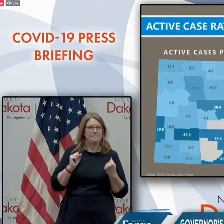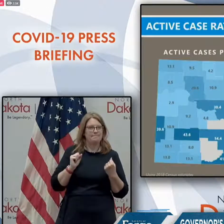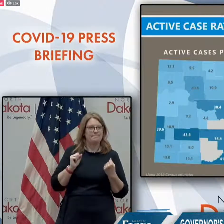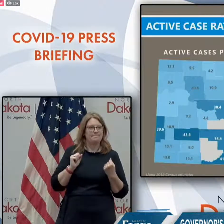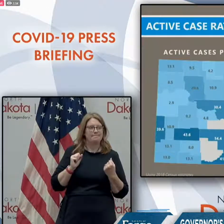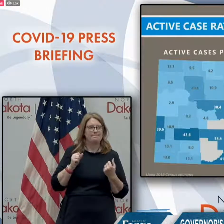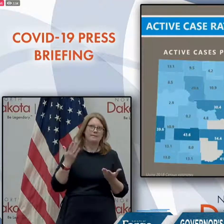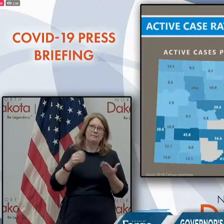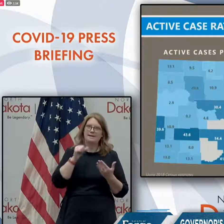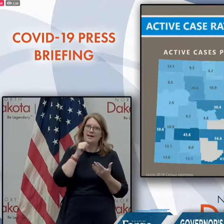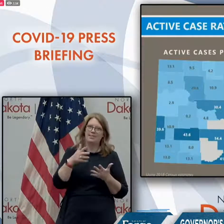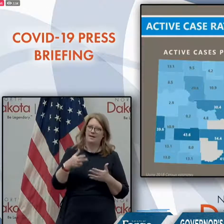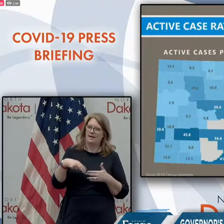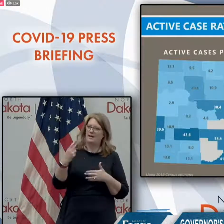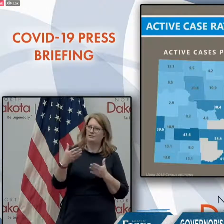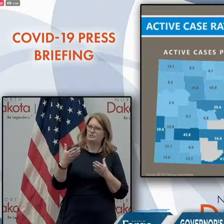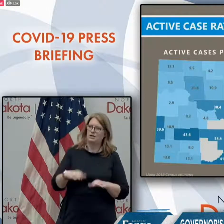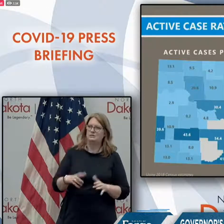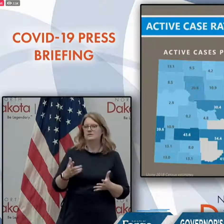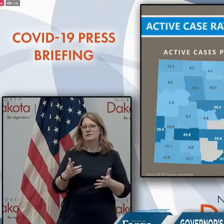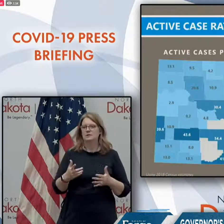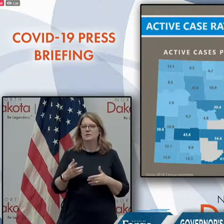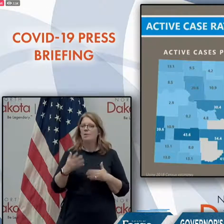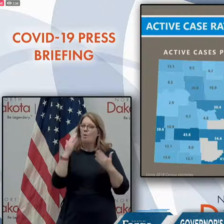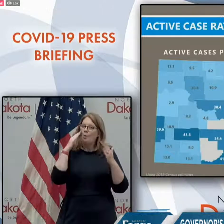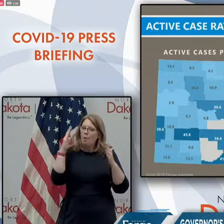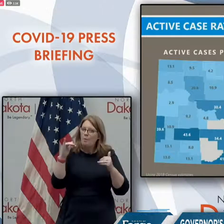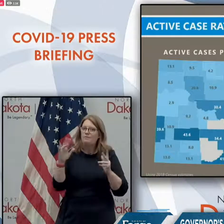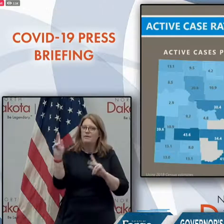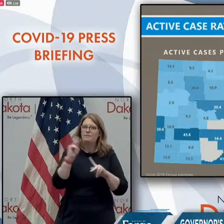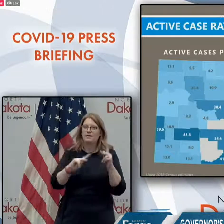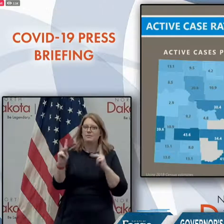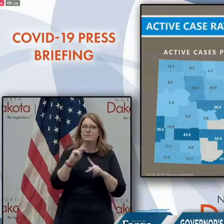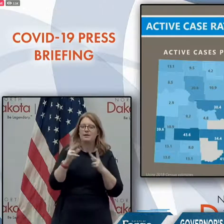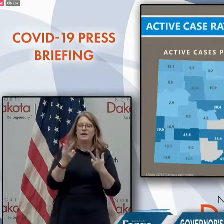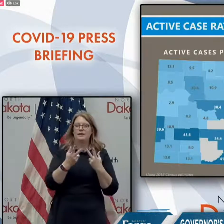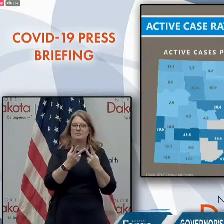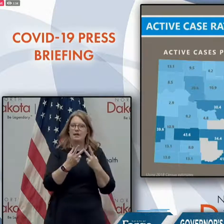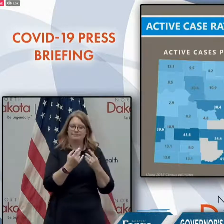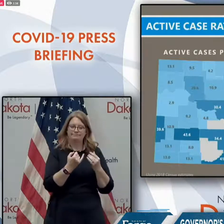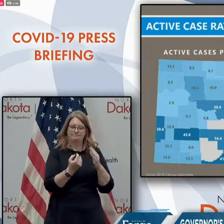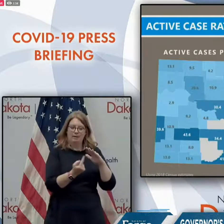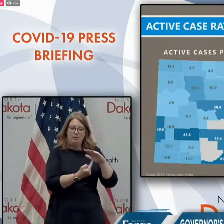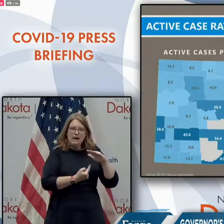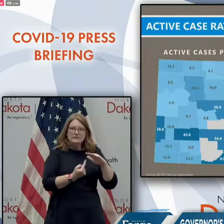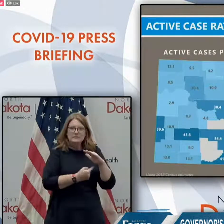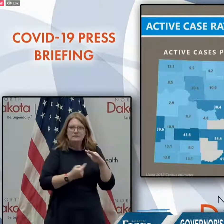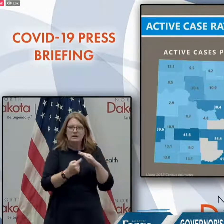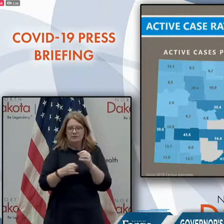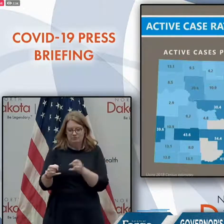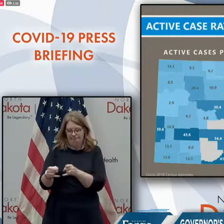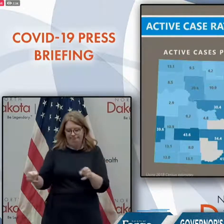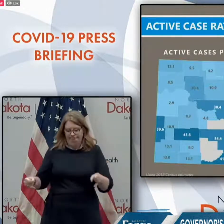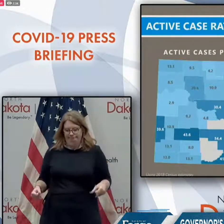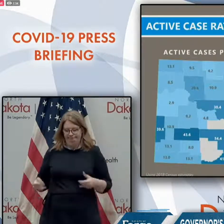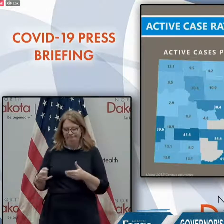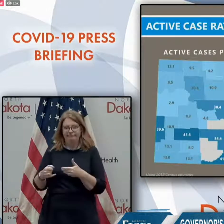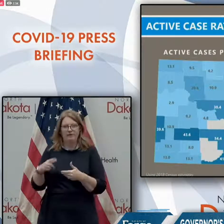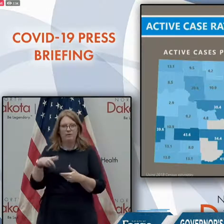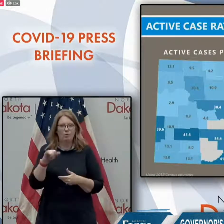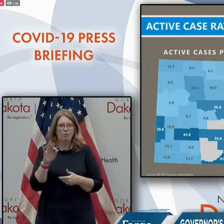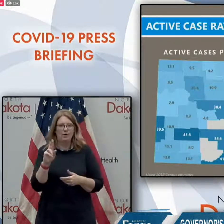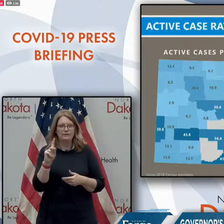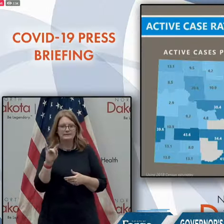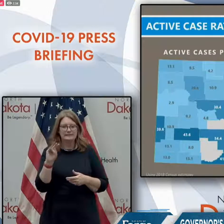maybe not highest probability, because hopefully people are quarantined and isolated. We'll talk about that later. But just in terms of the sheer number of active cases per